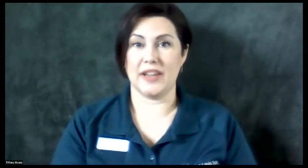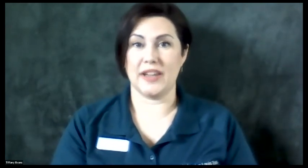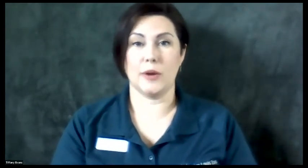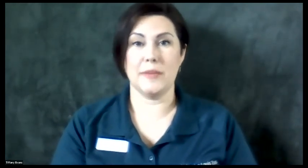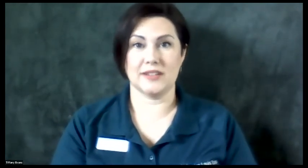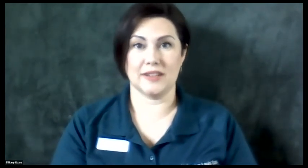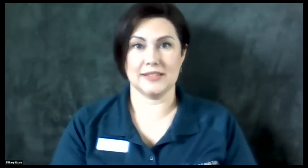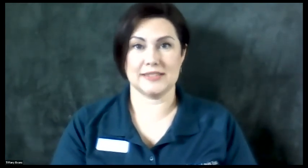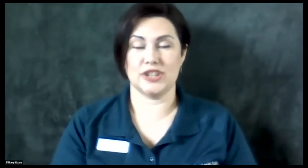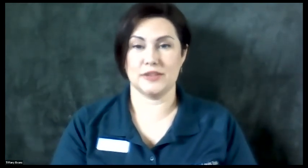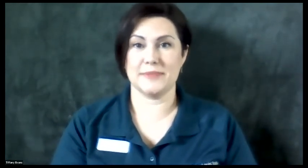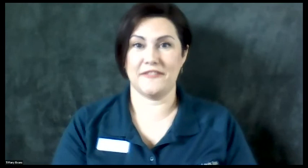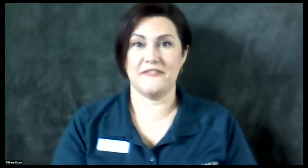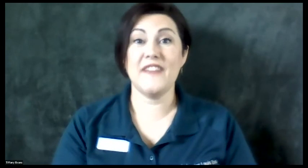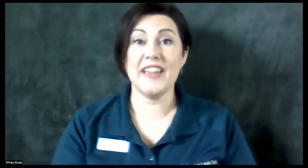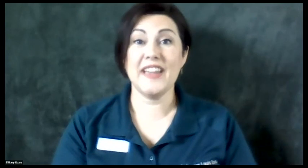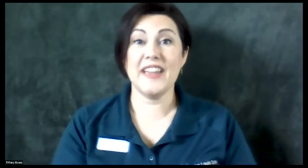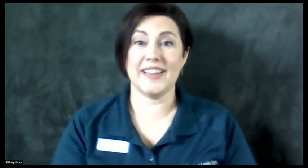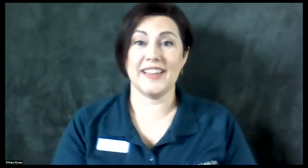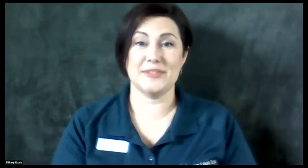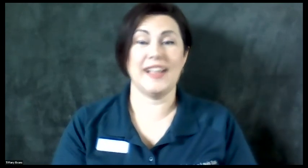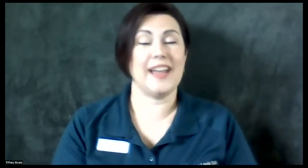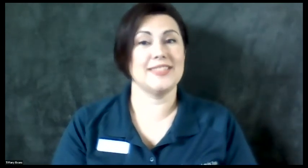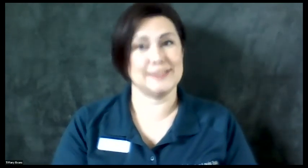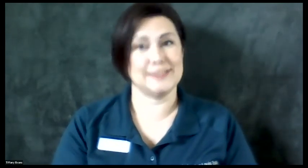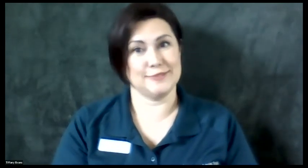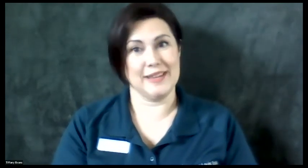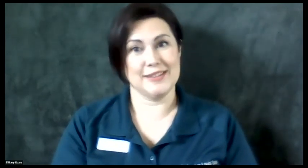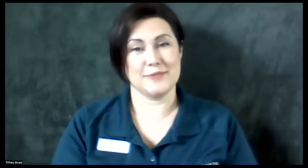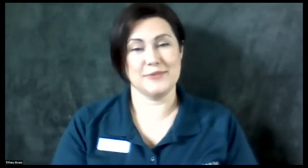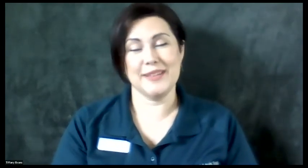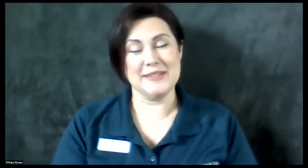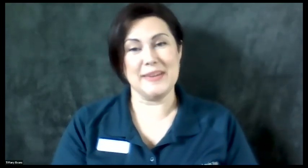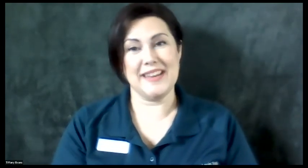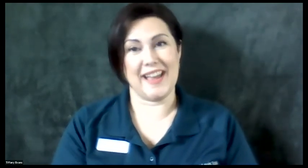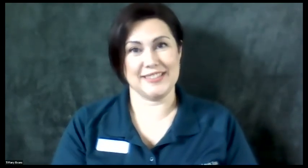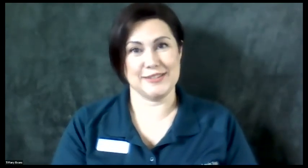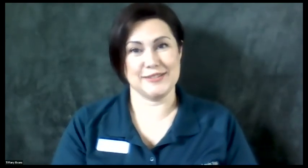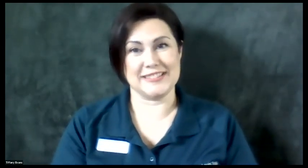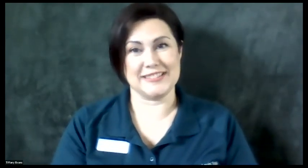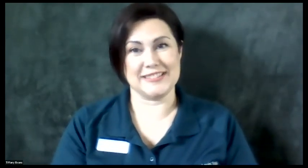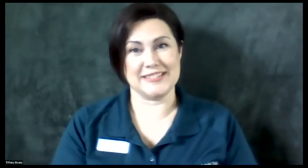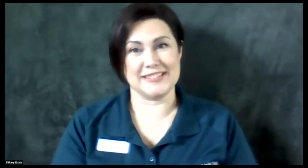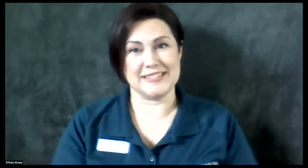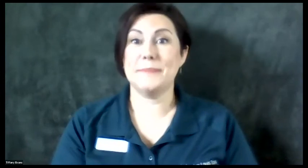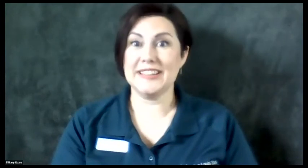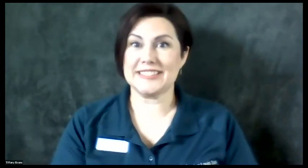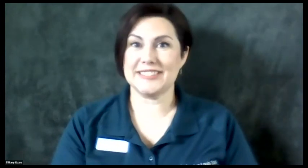male gorillas. Joe is my favorite animal at the zoo. So I really miss being at the zoo and seeing him, but you can see